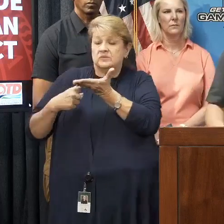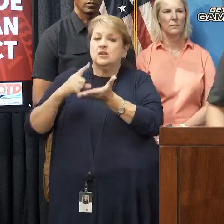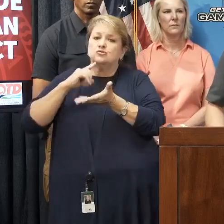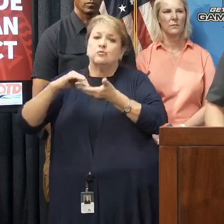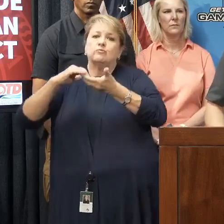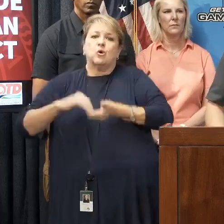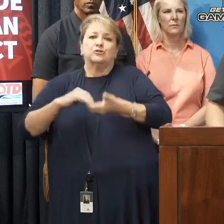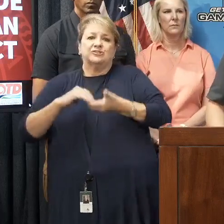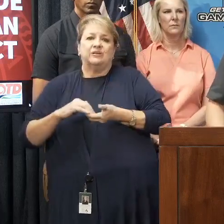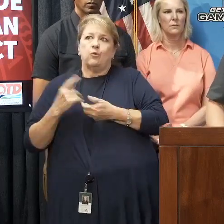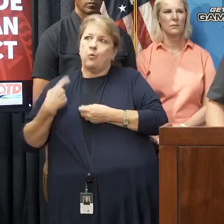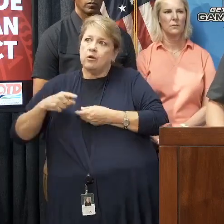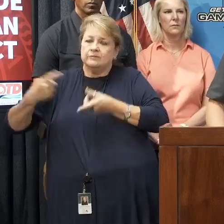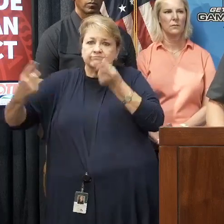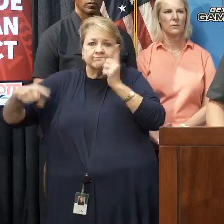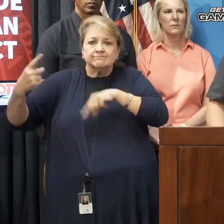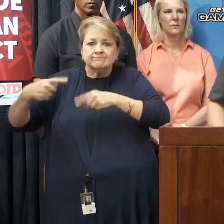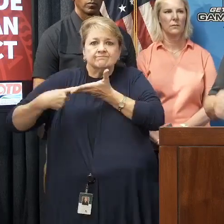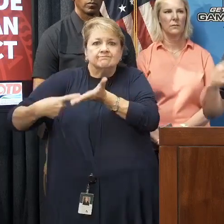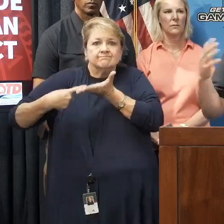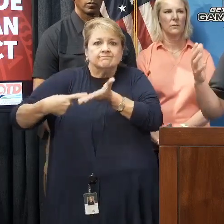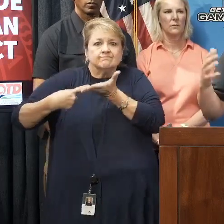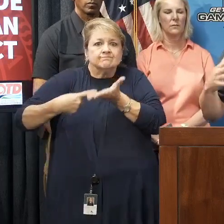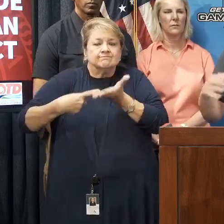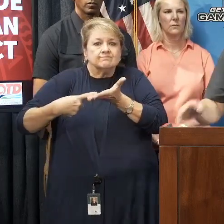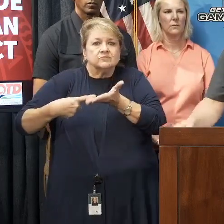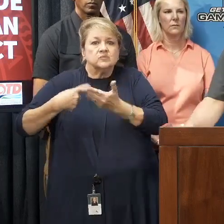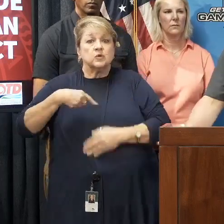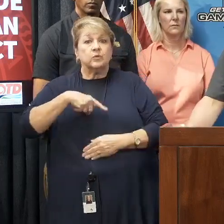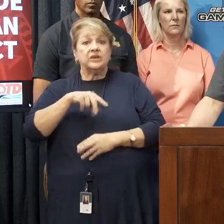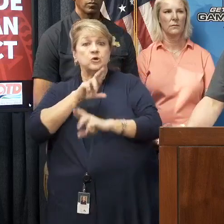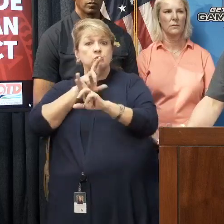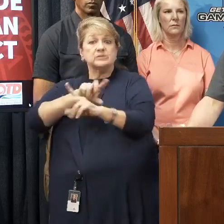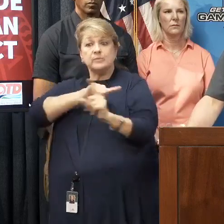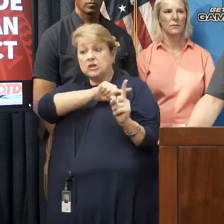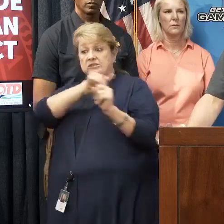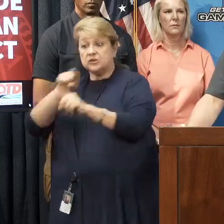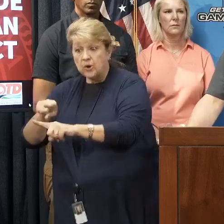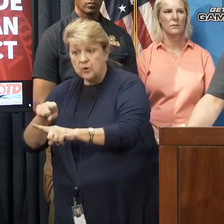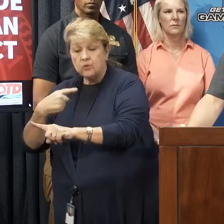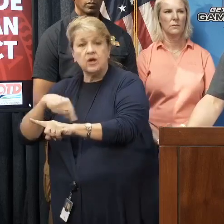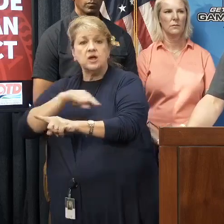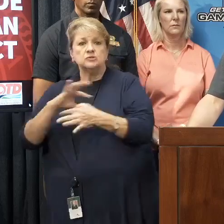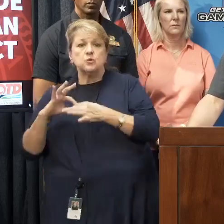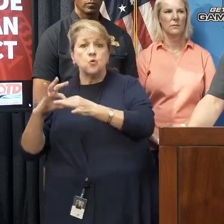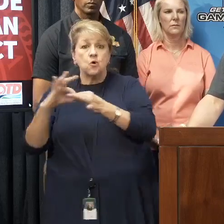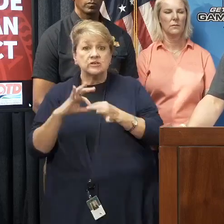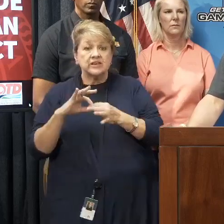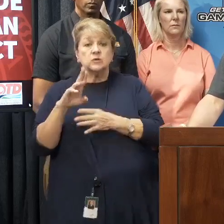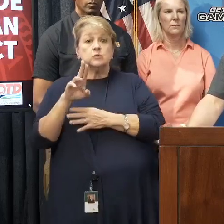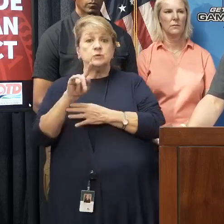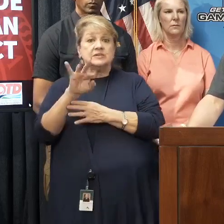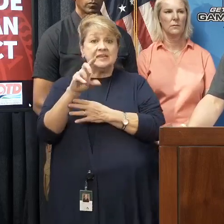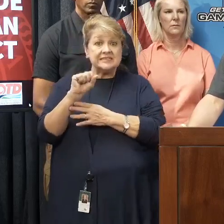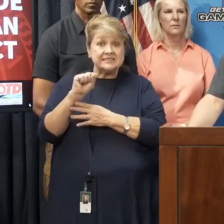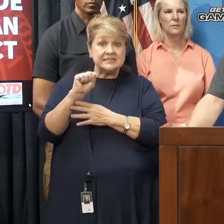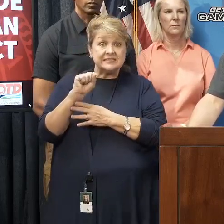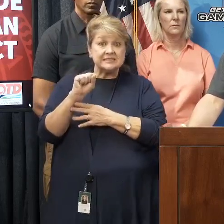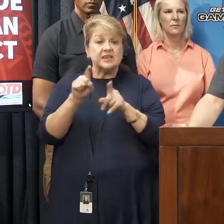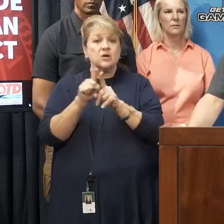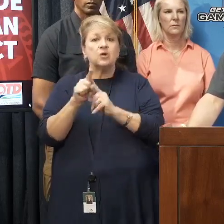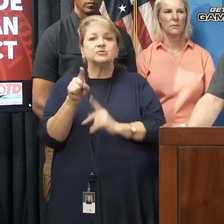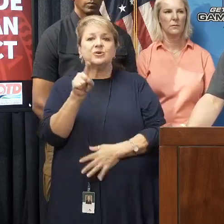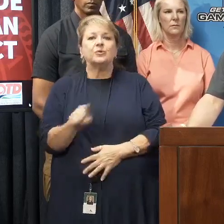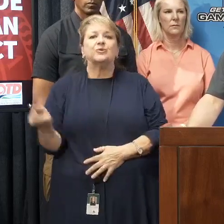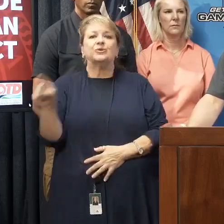partnership between all of us, those of us that respond and those of us that coordinate our utilities, but also the public. And